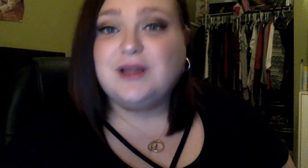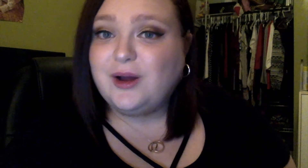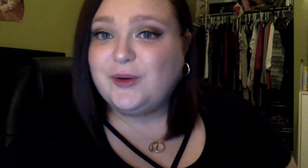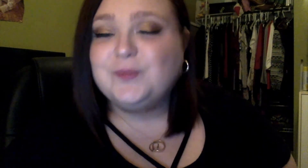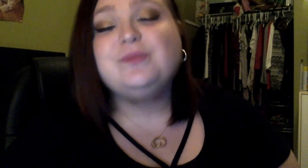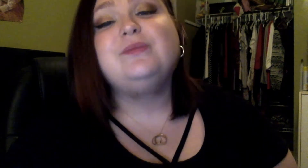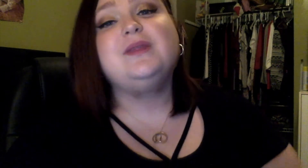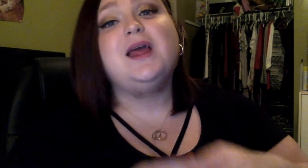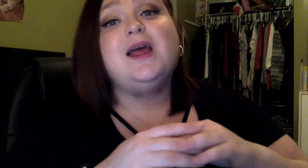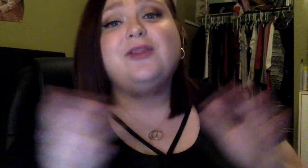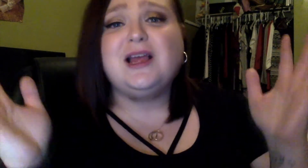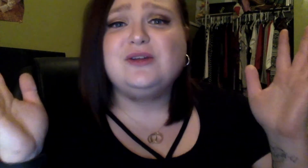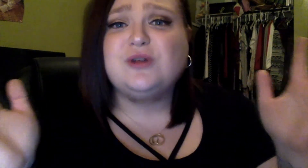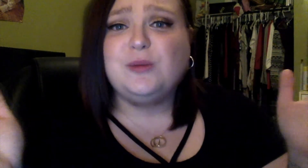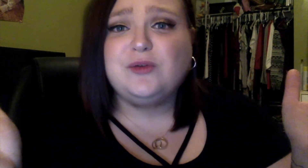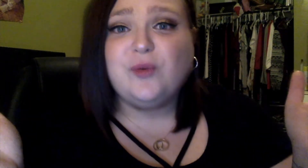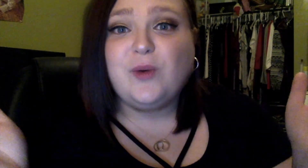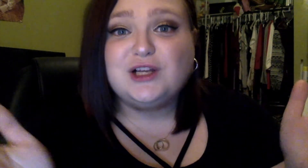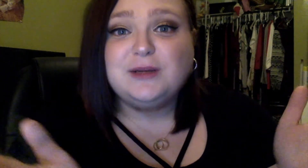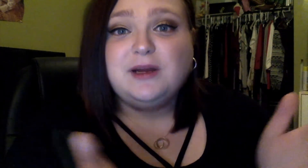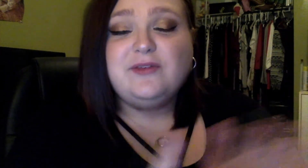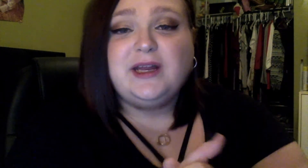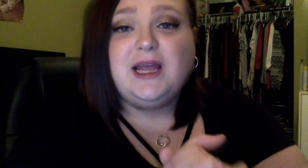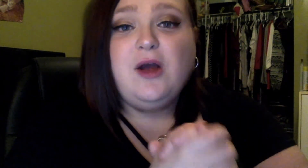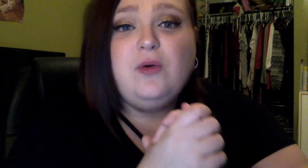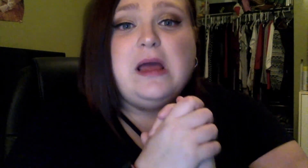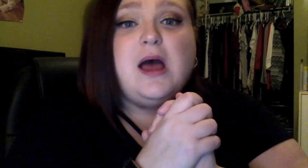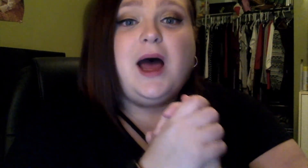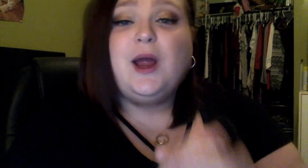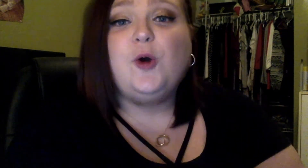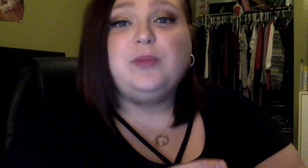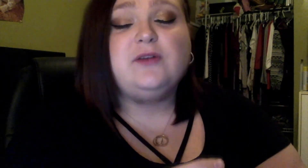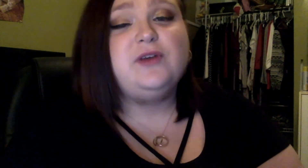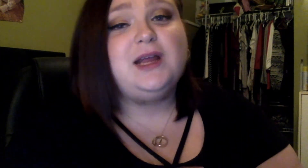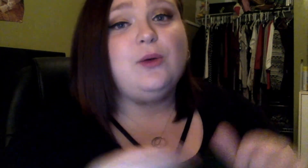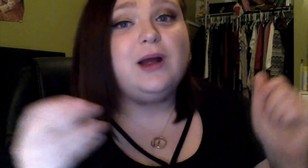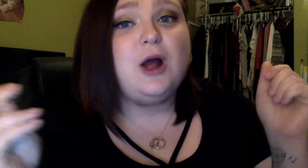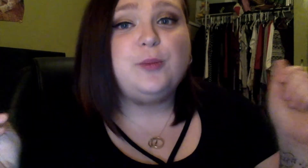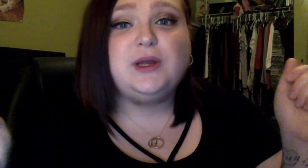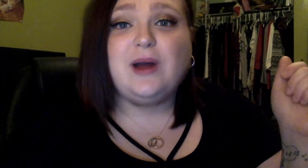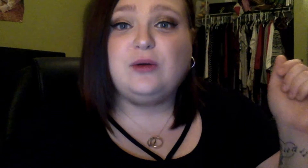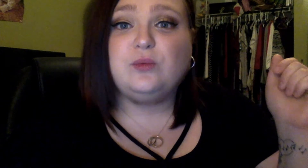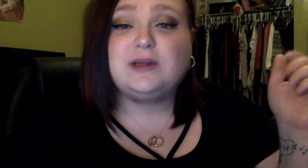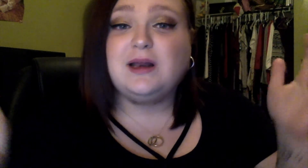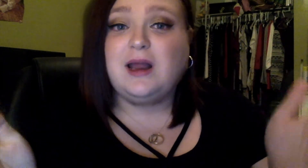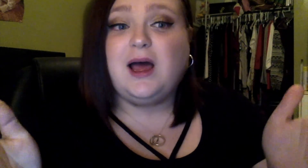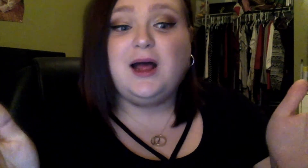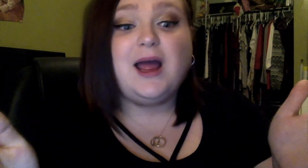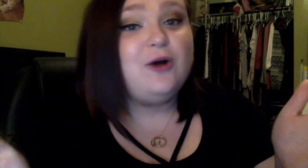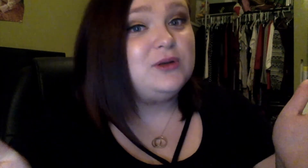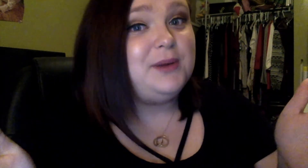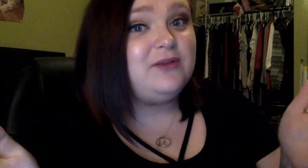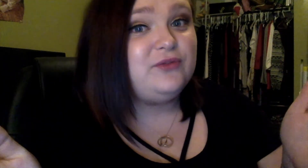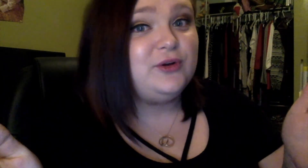So thank you so much for watching my video. I hope this video will help you out with alphabet for a